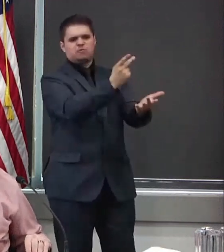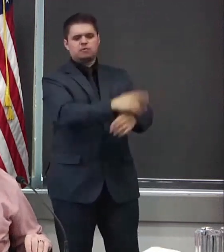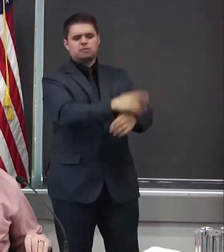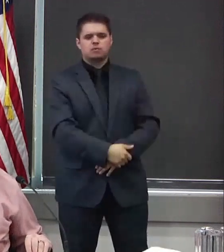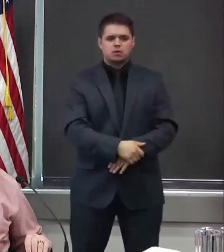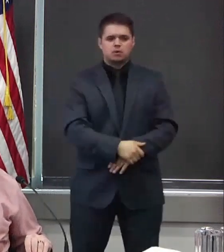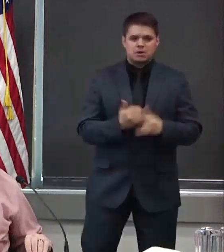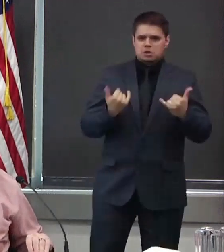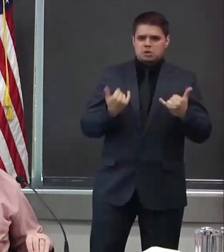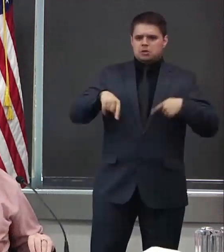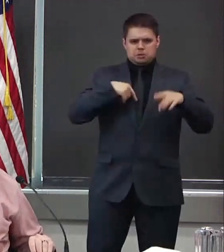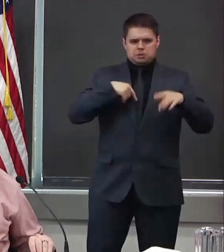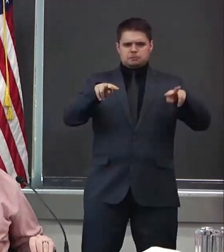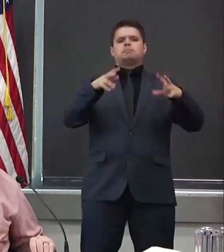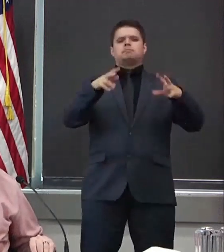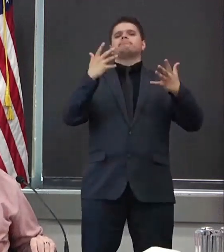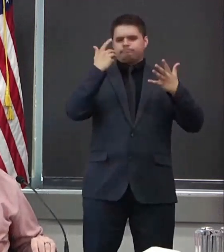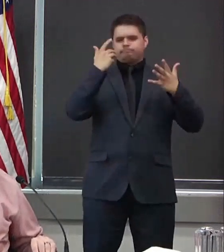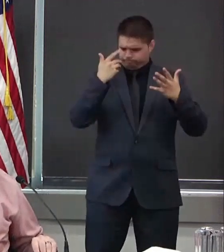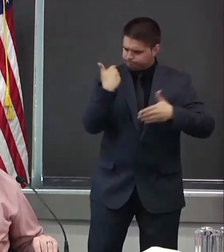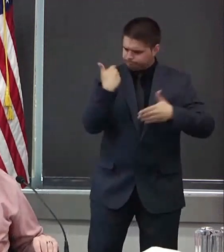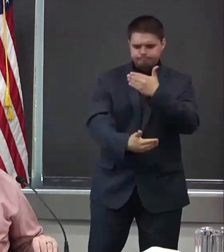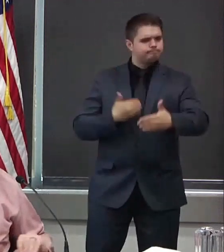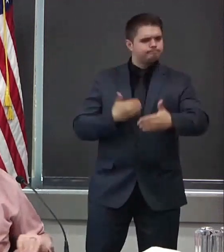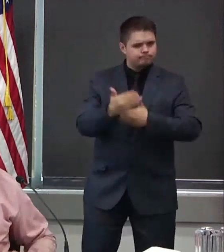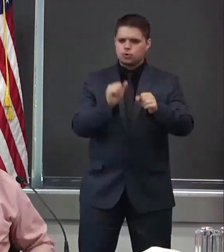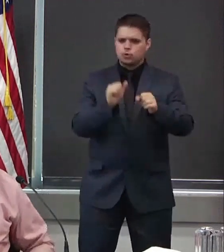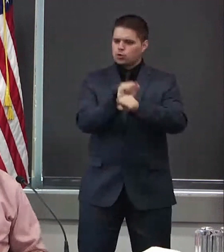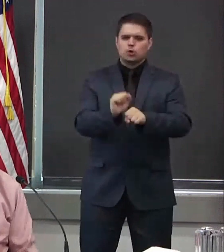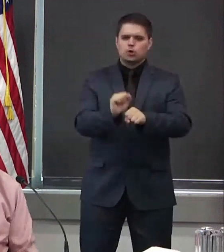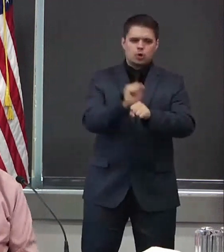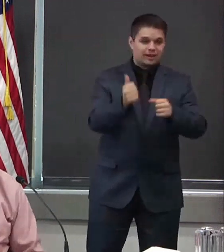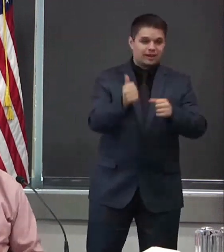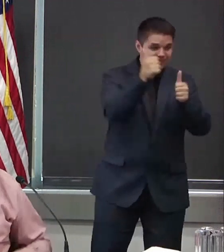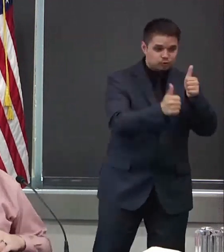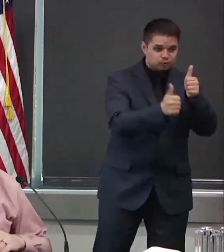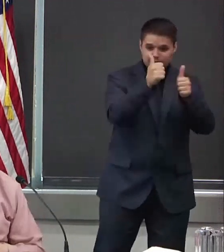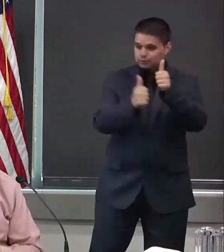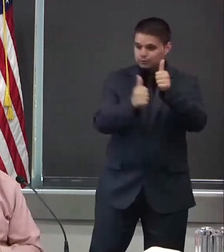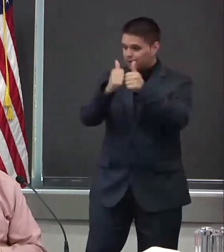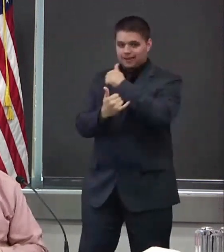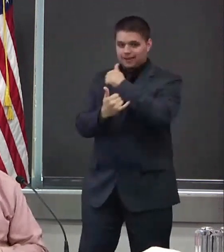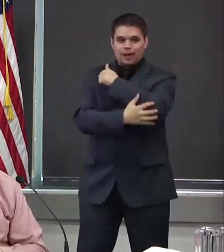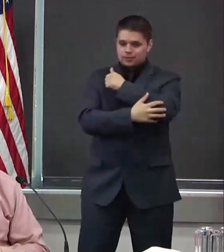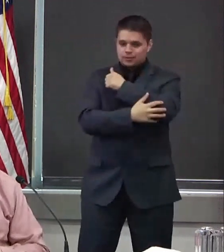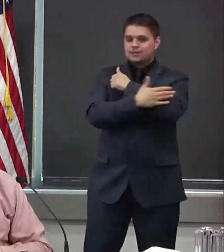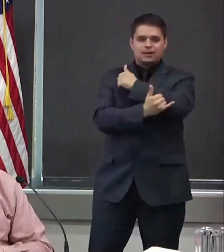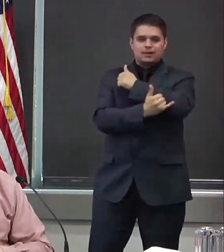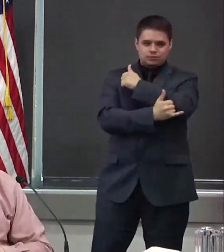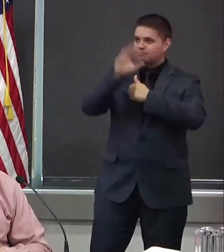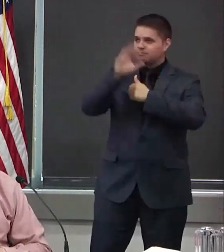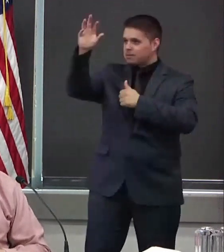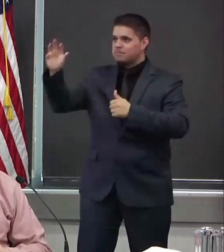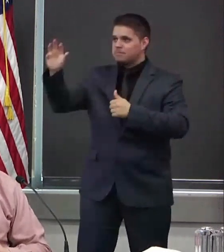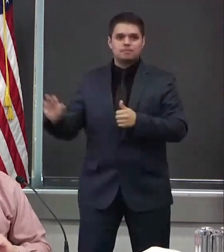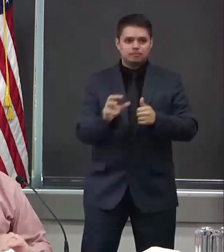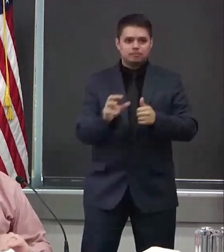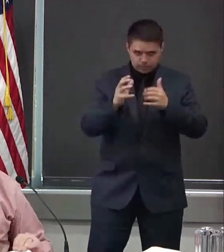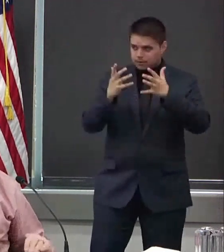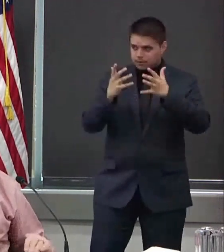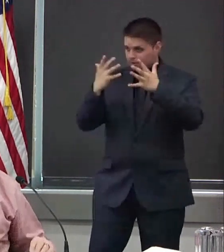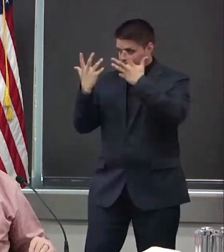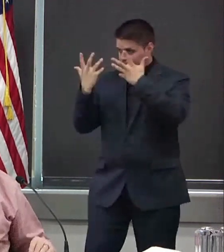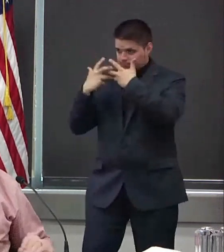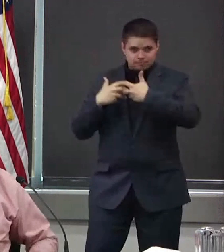we'll continue this monitoring on the county status and progress on measures to see if it's safe for them to remain where they are in reopening and